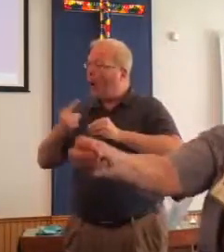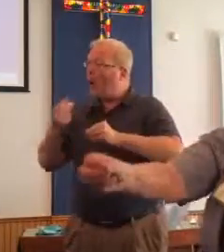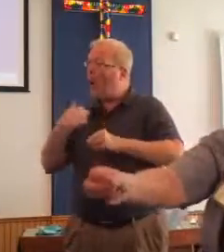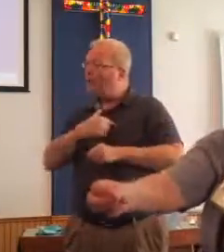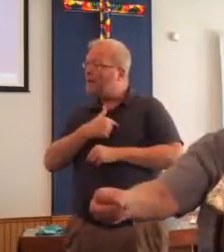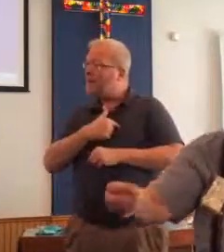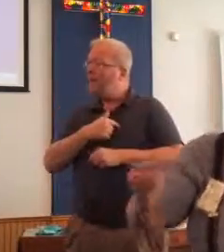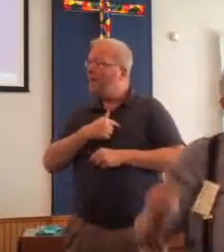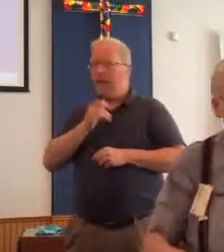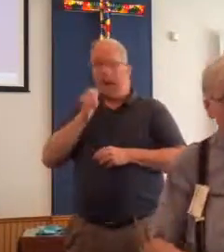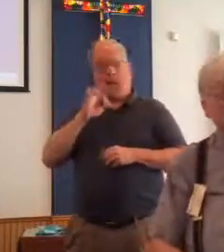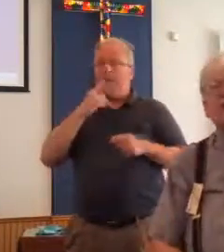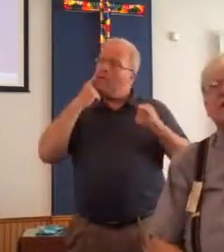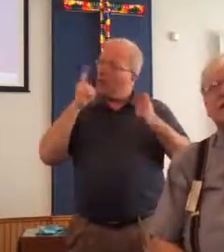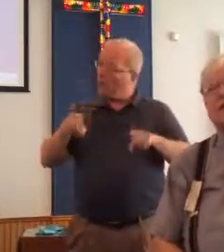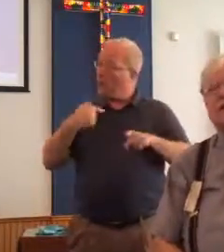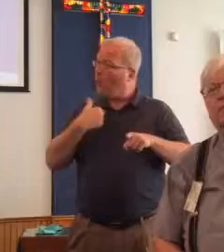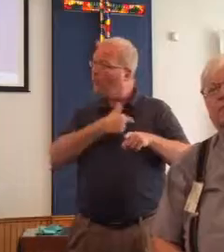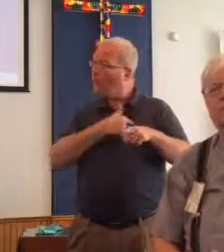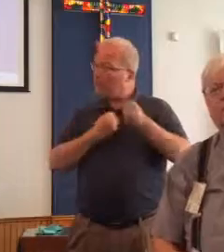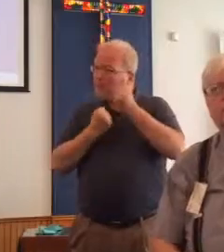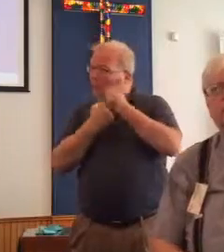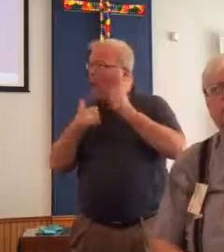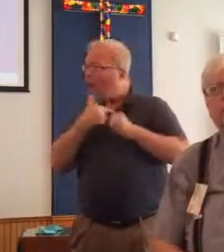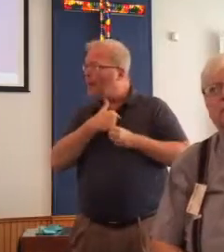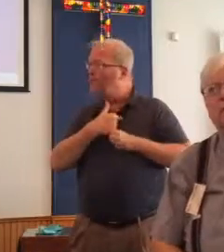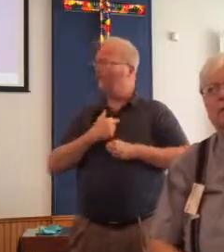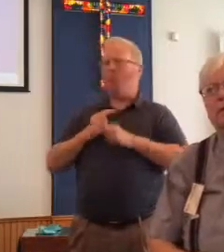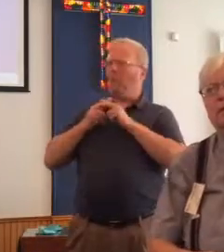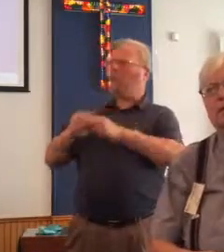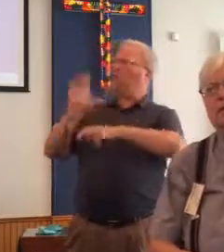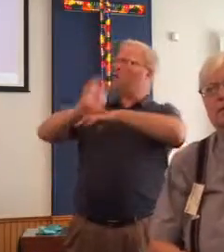in agreement with what we stand for.